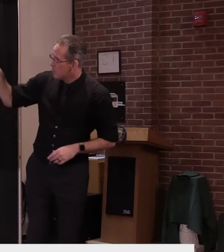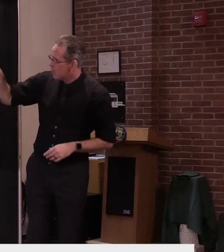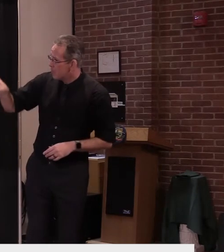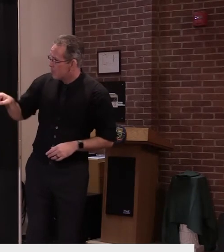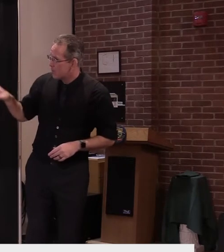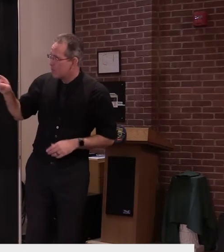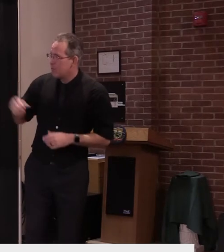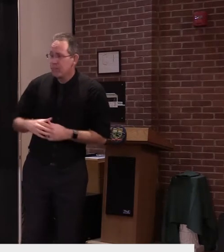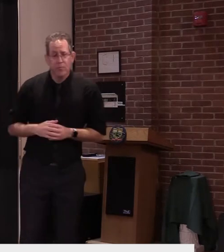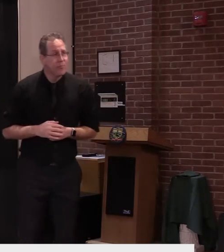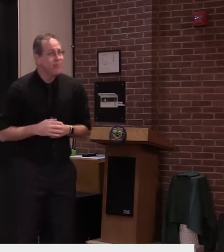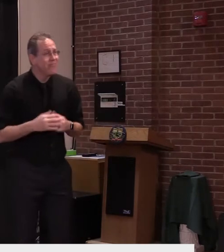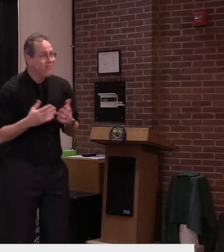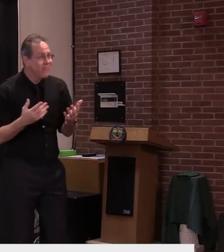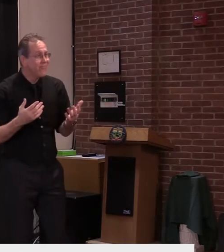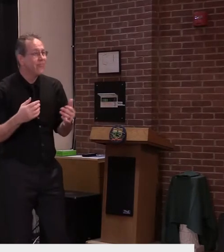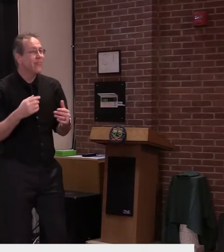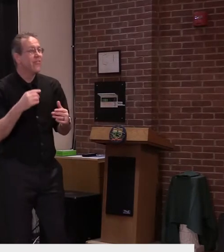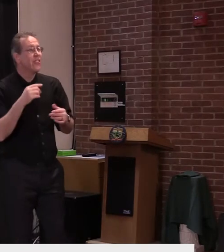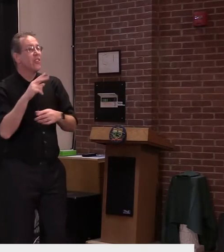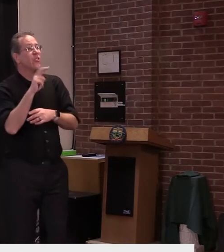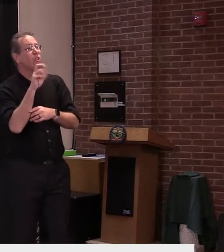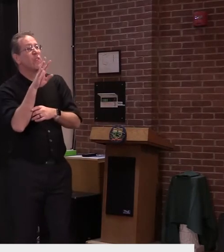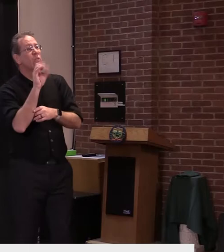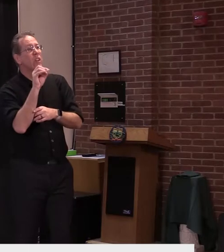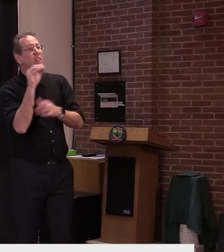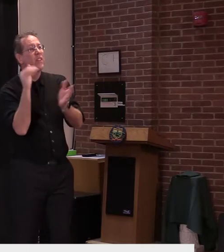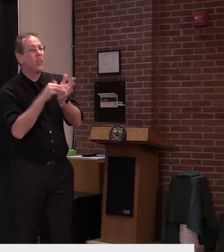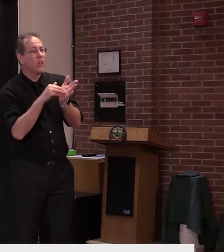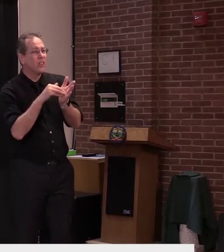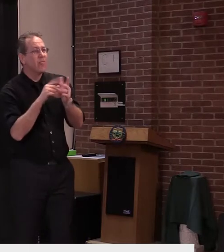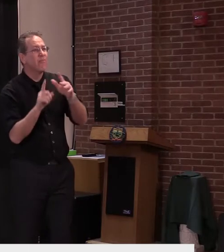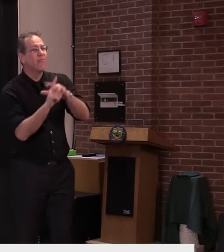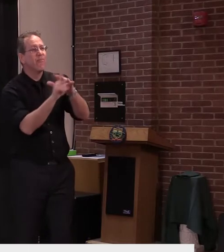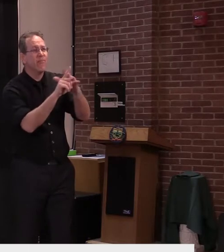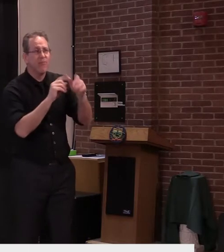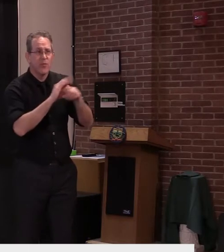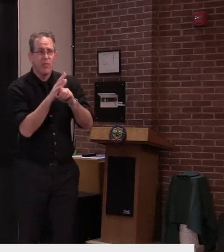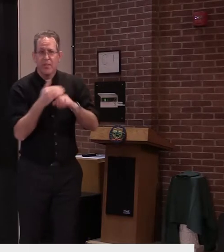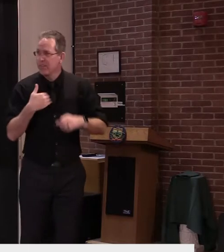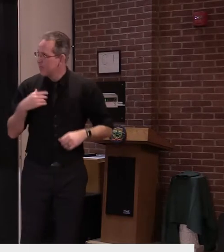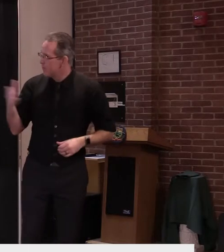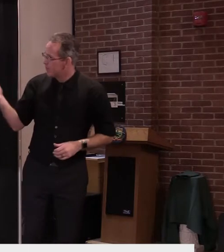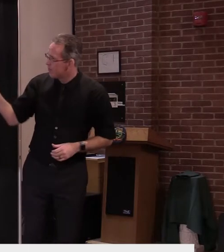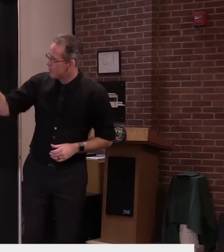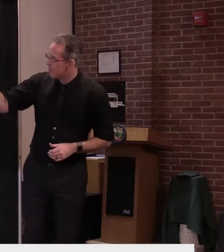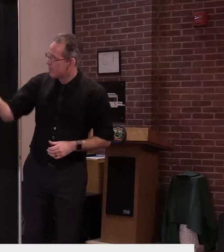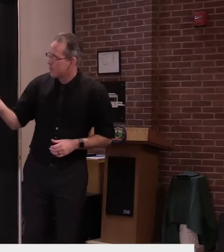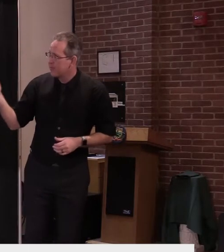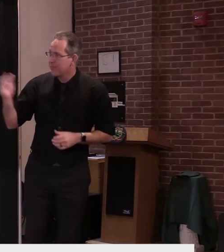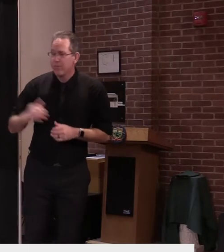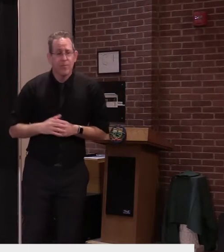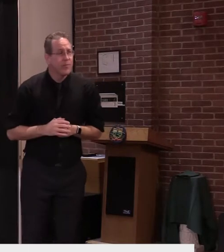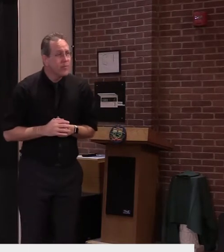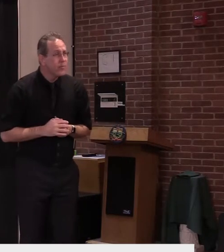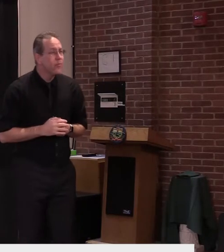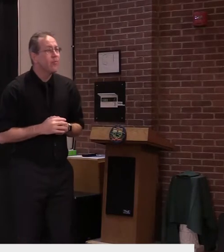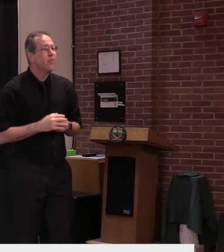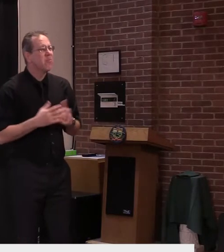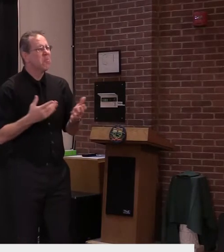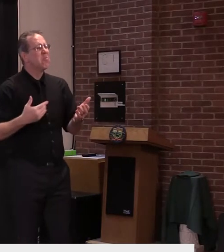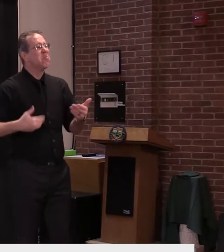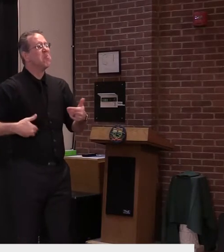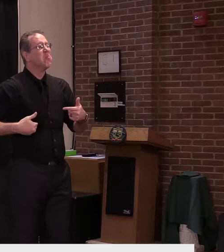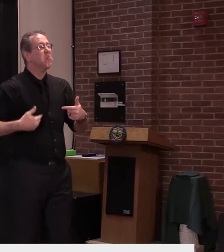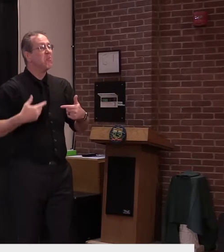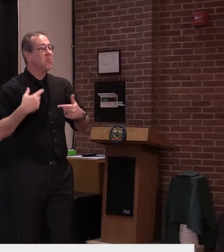If you take the estimates that infectious disease experts are using, that for every reported case we have about four or five cases that are